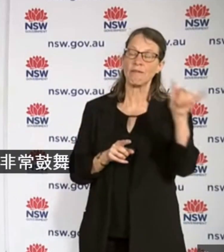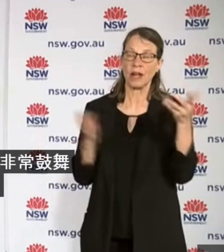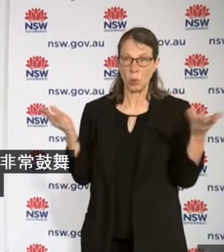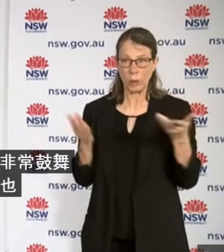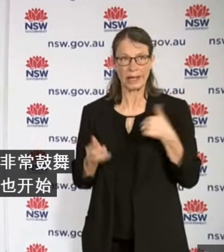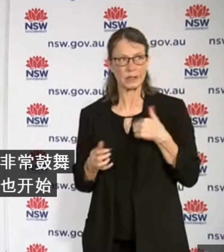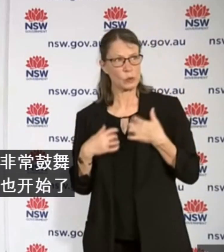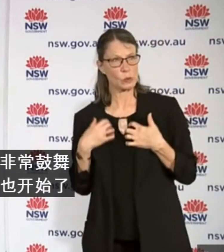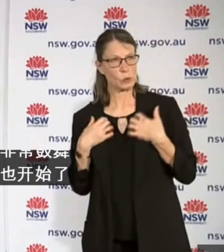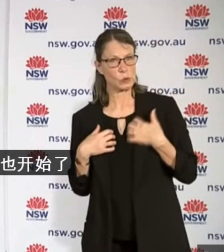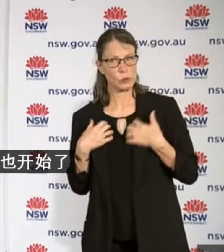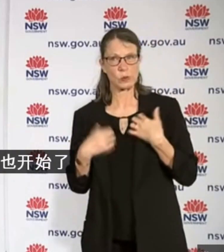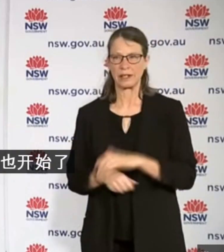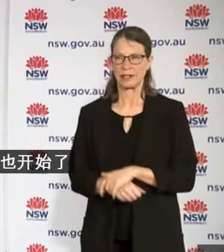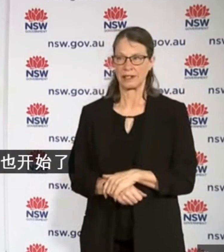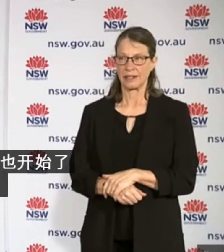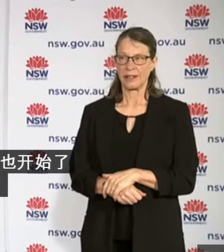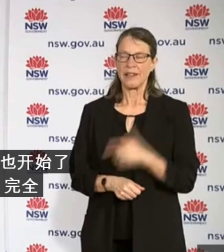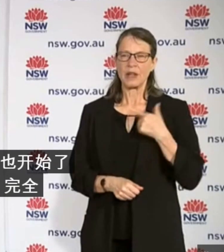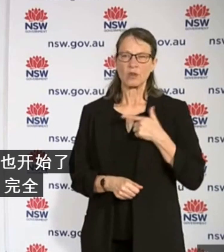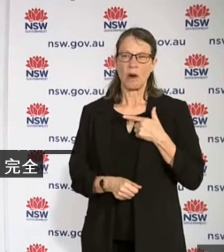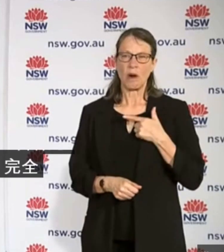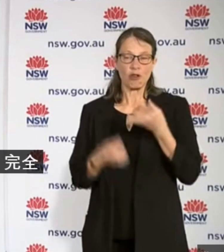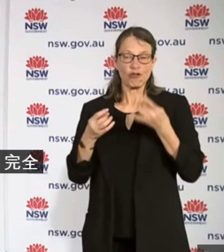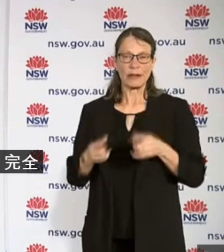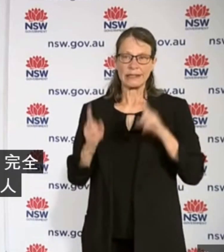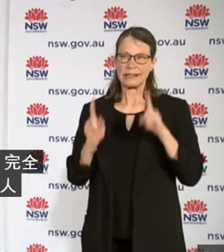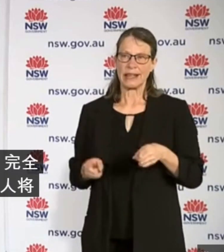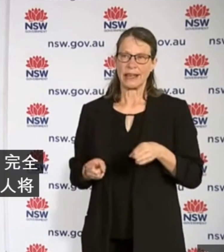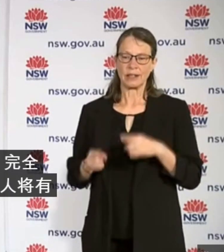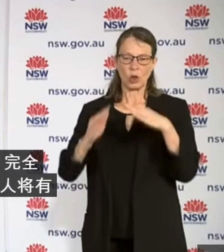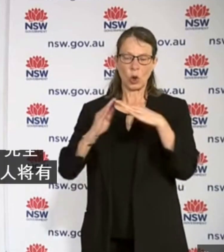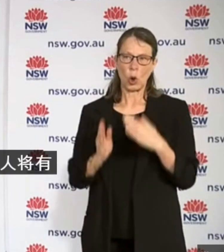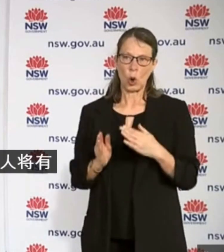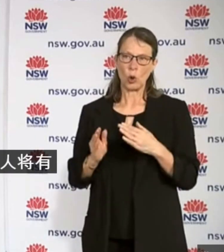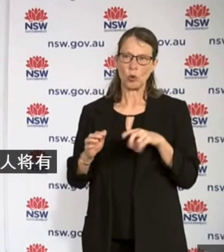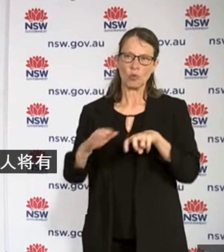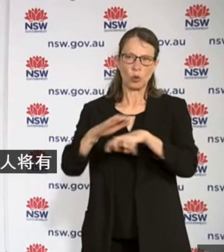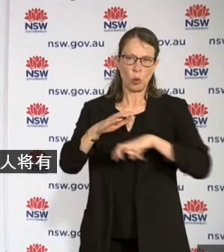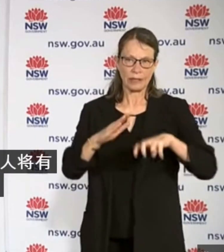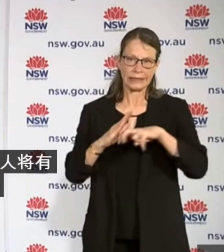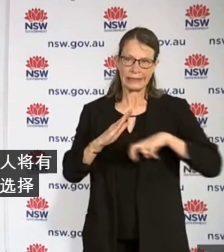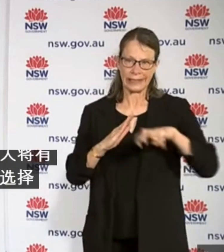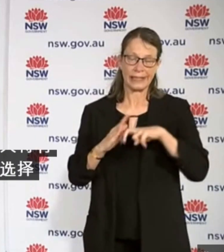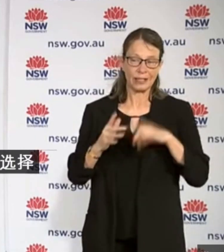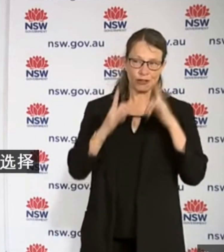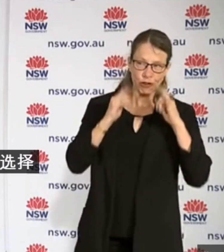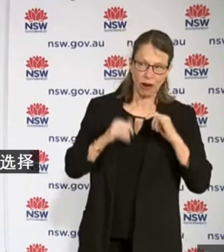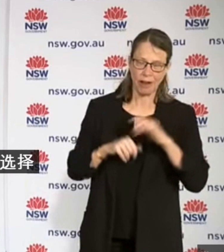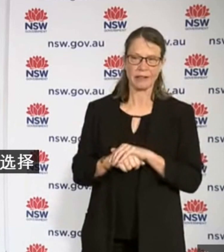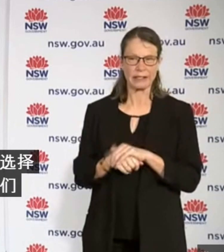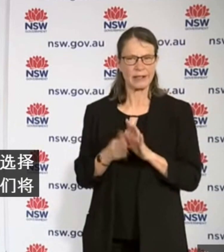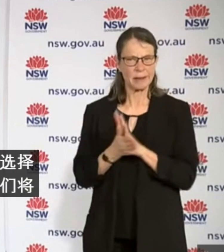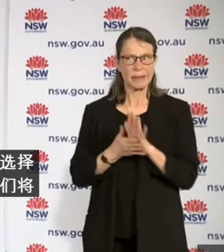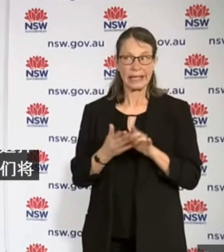why we've also started the home quarantine trial, so that fully vaccinated Australians will have confidence that if they do choose to go overseas and come